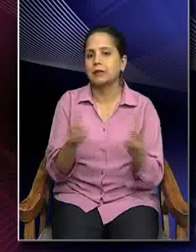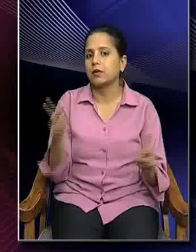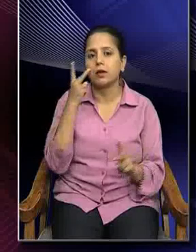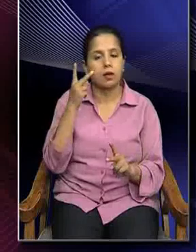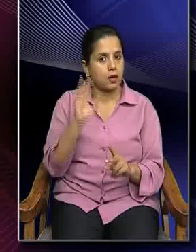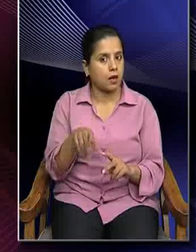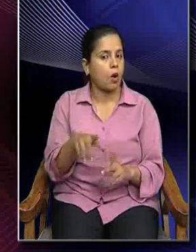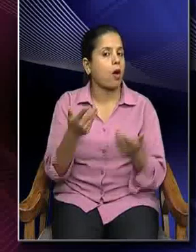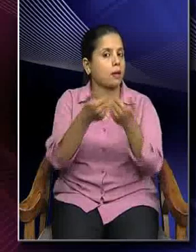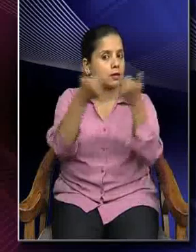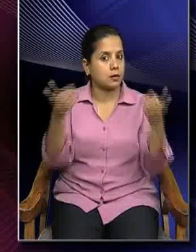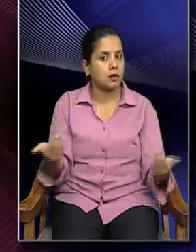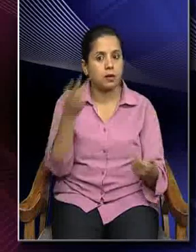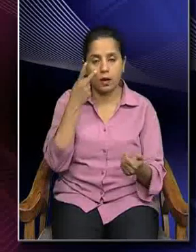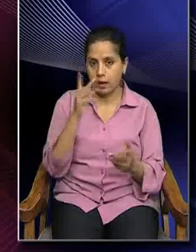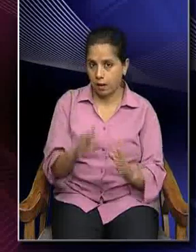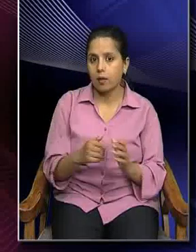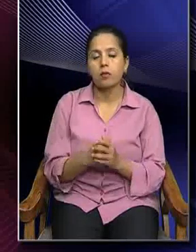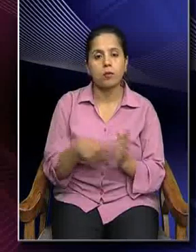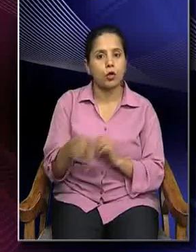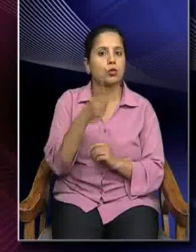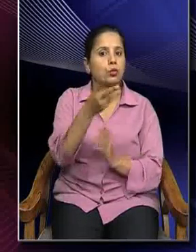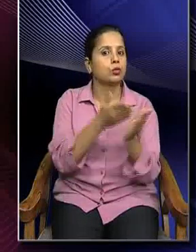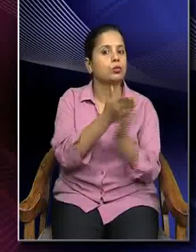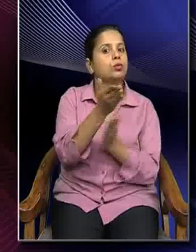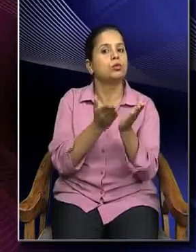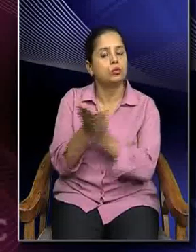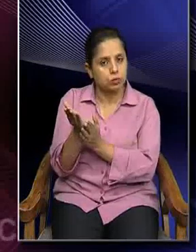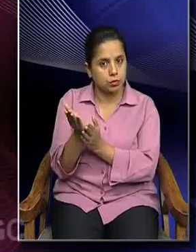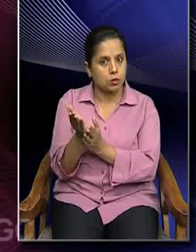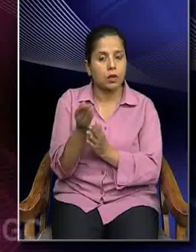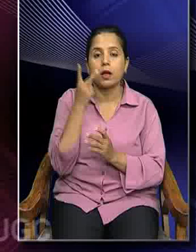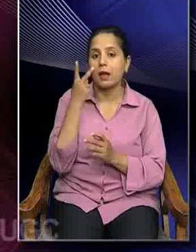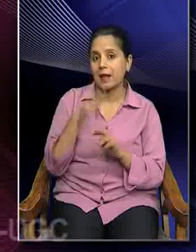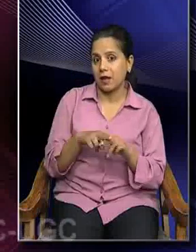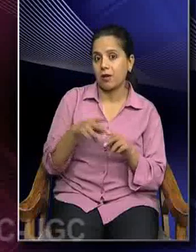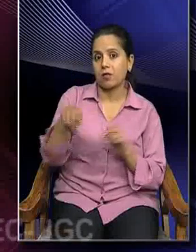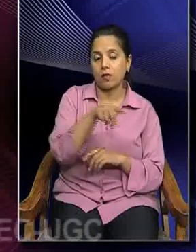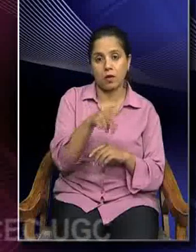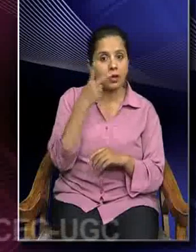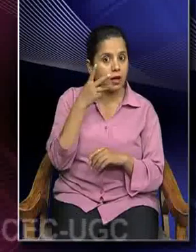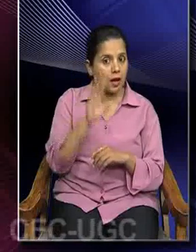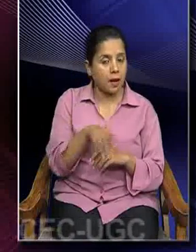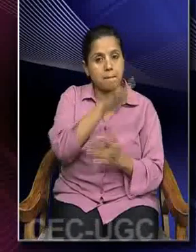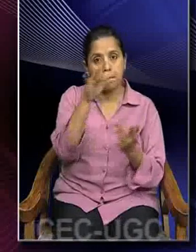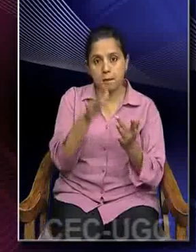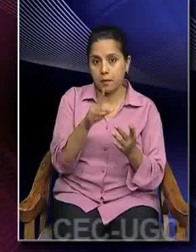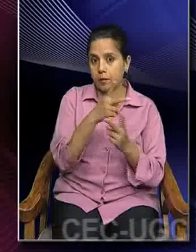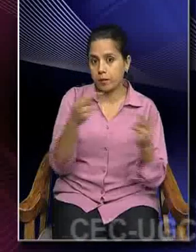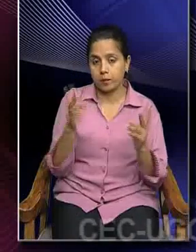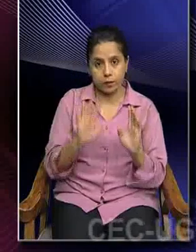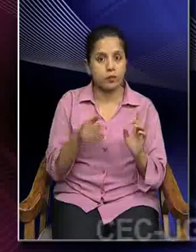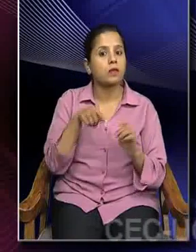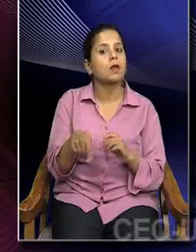distinction between two different class. So if you are a from a middle class, your taste